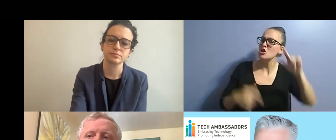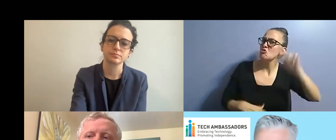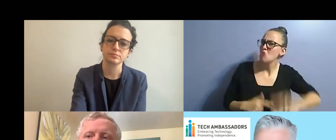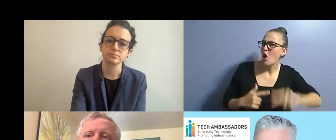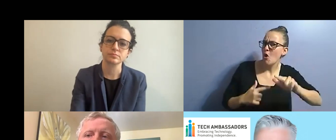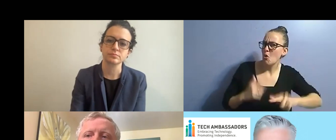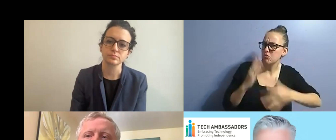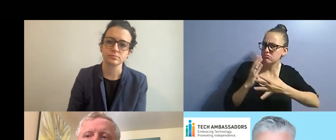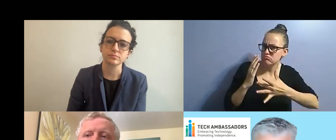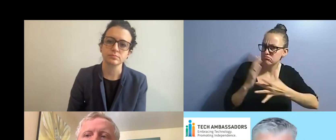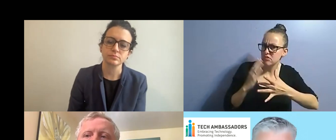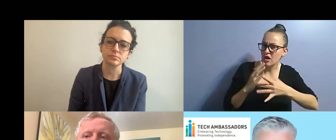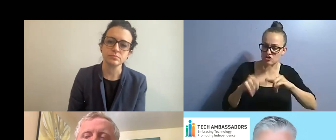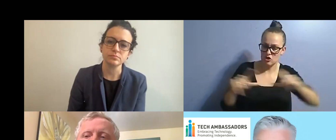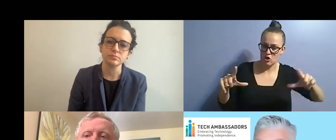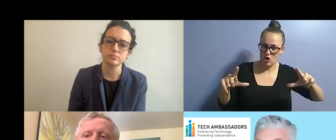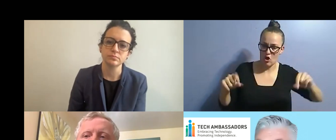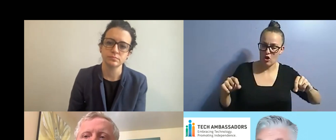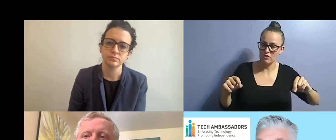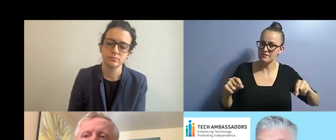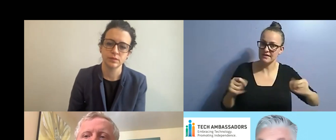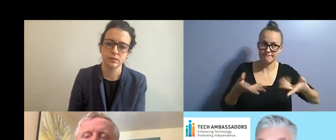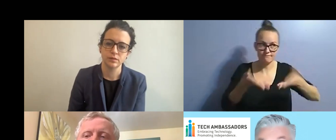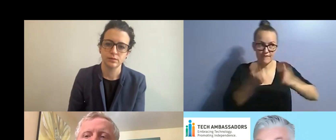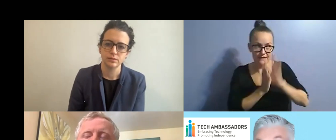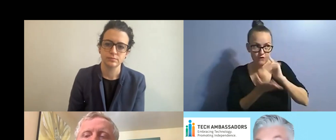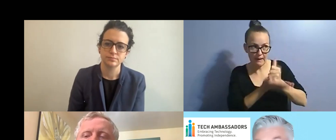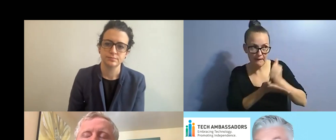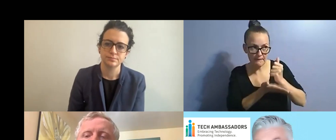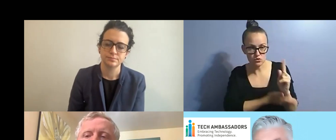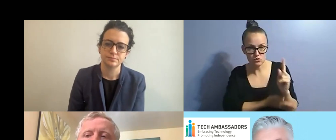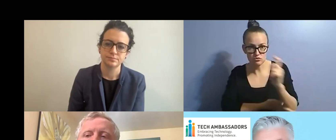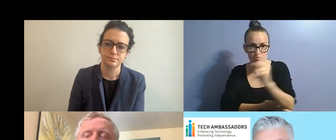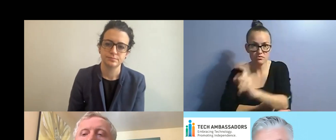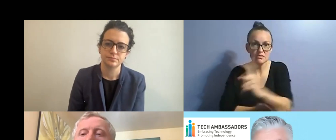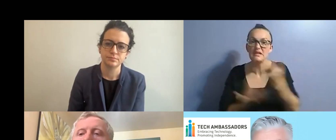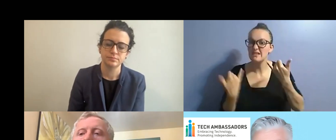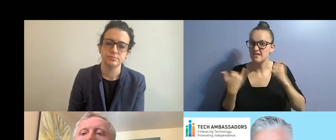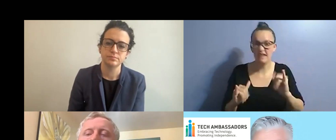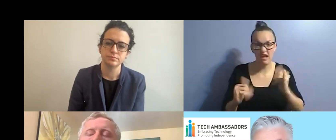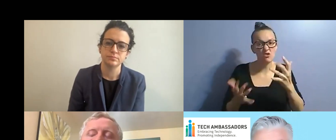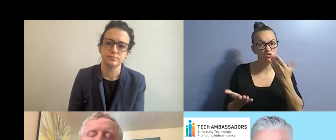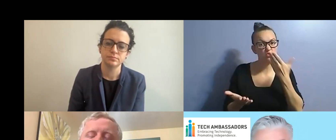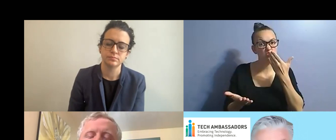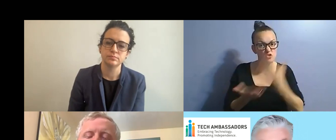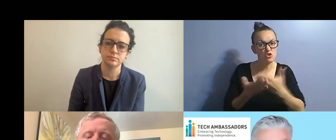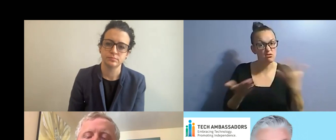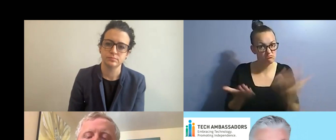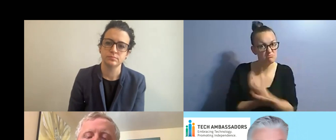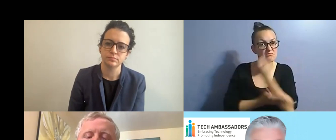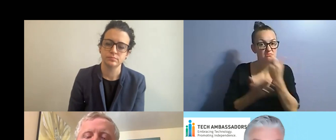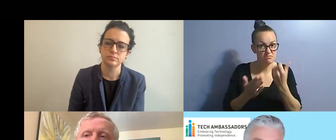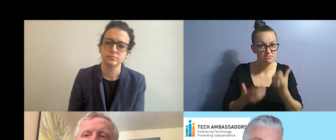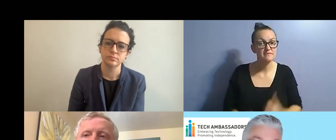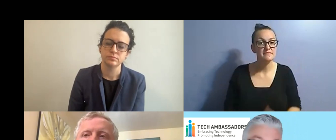low tech doesn't mean it's not assistive technology, and it doesn't mean it's not very, very useful. Yeah. I will